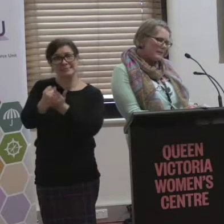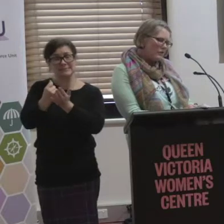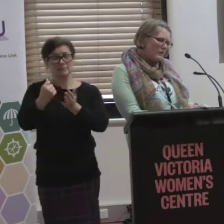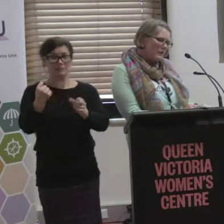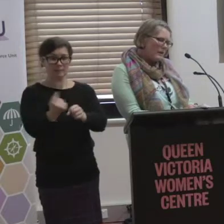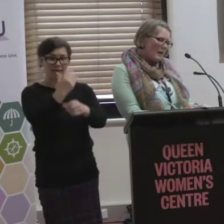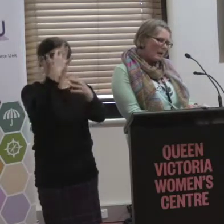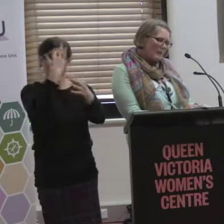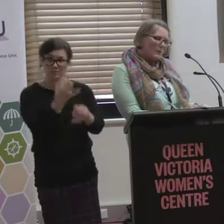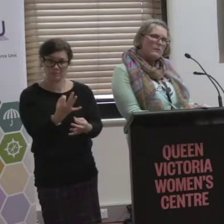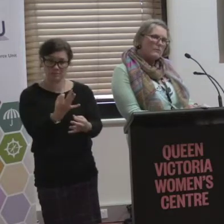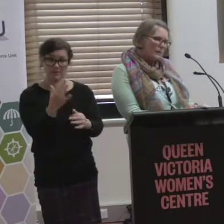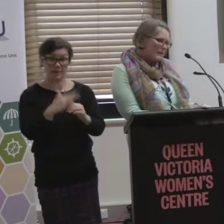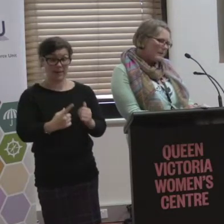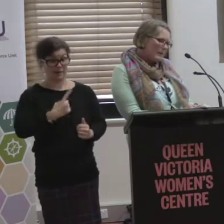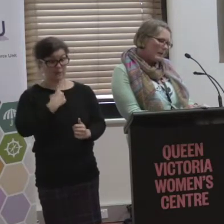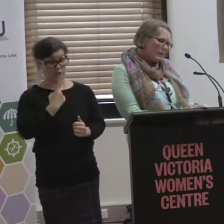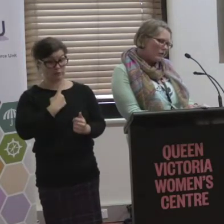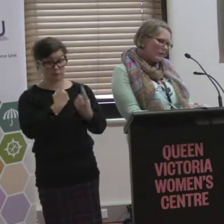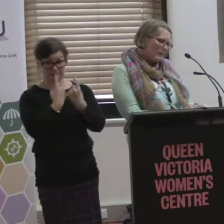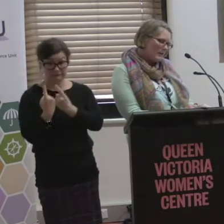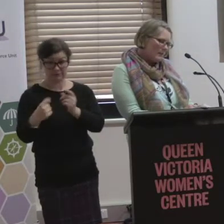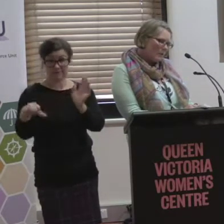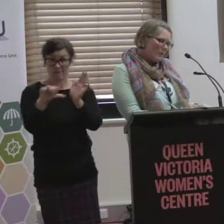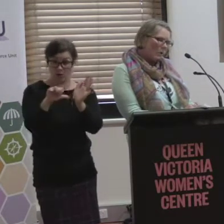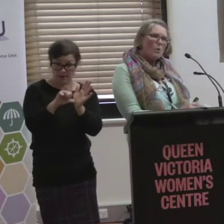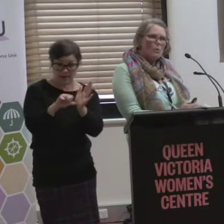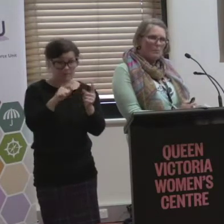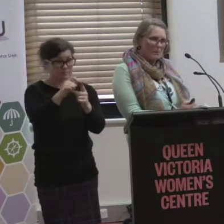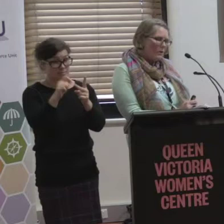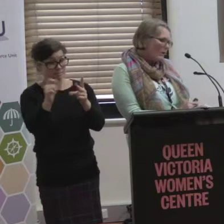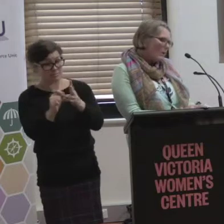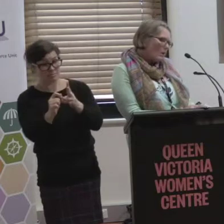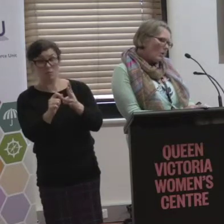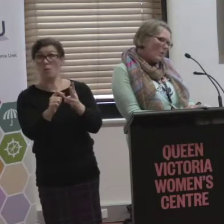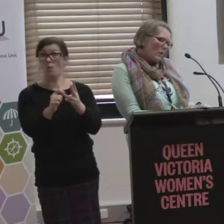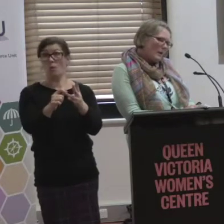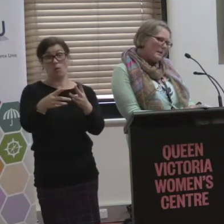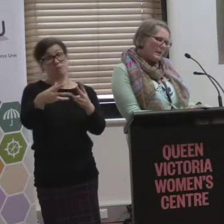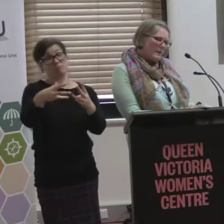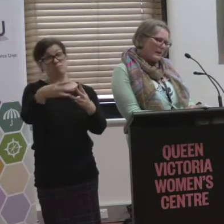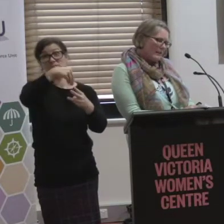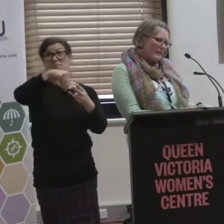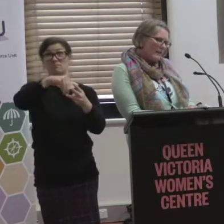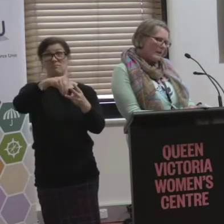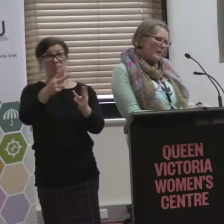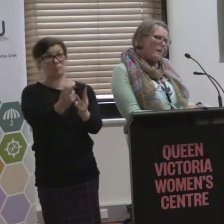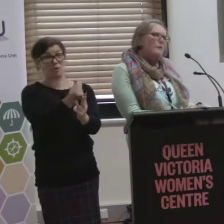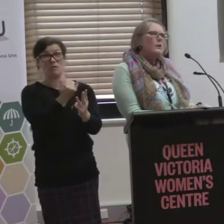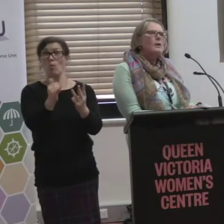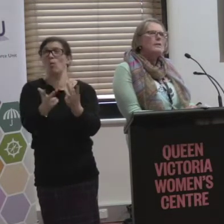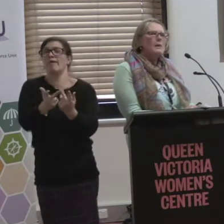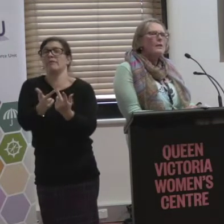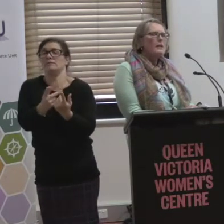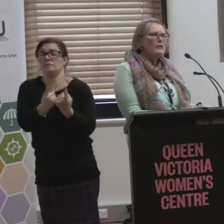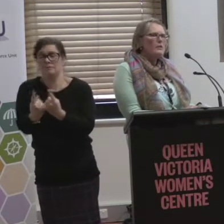making decisions around personal matters, financial matters, or both, or any matter that they specify.